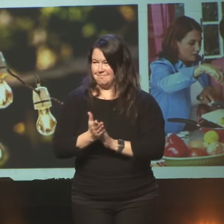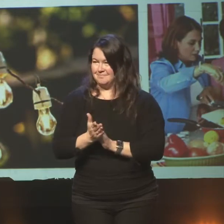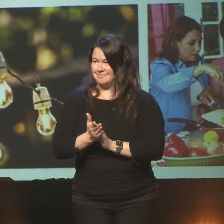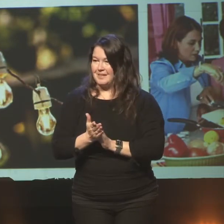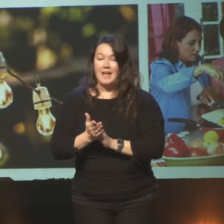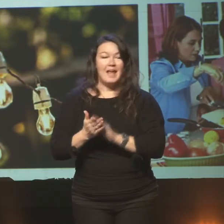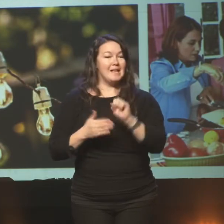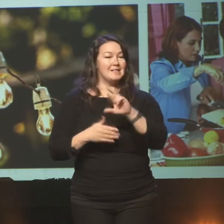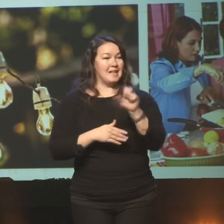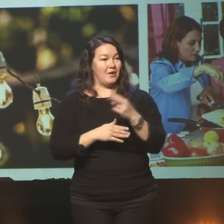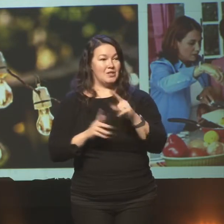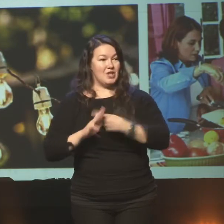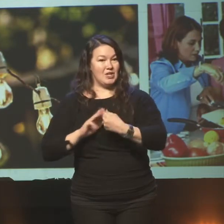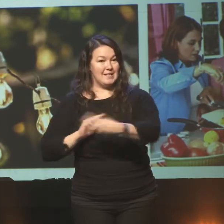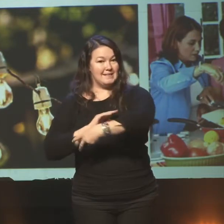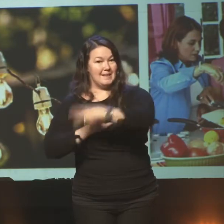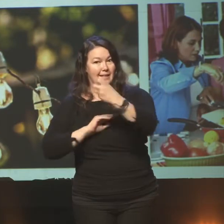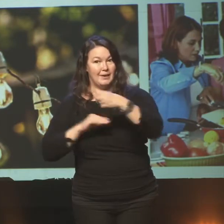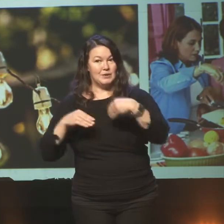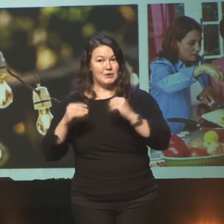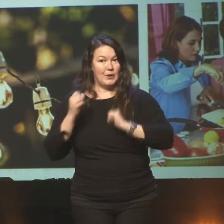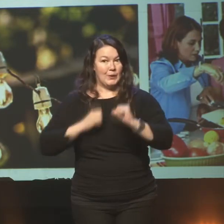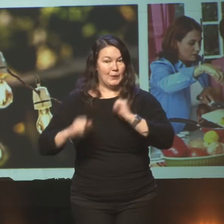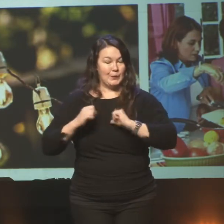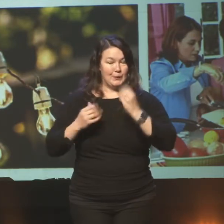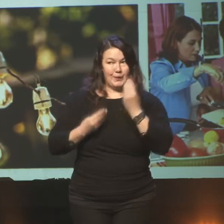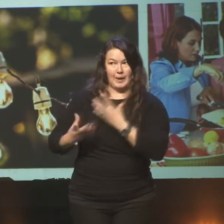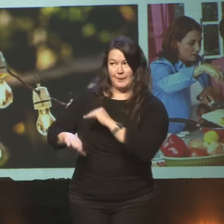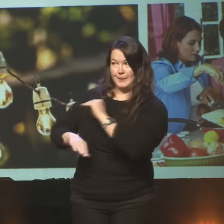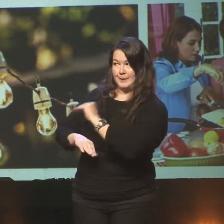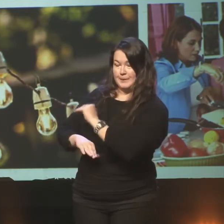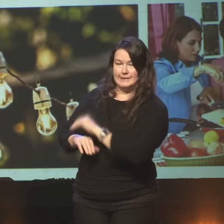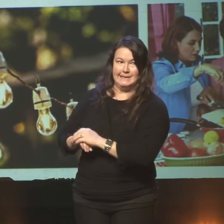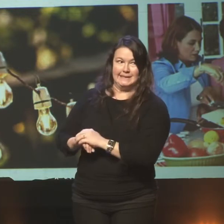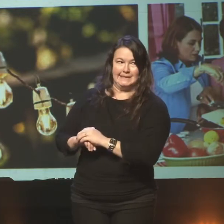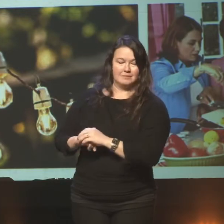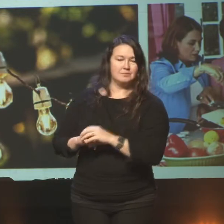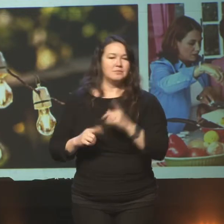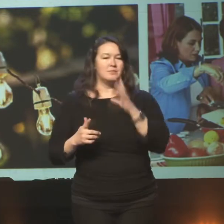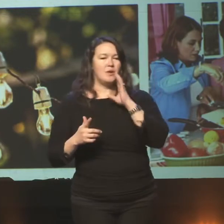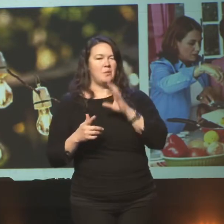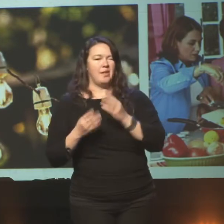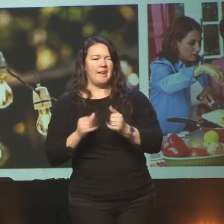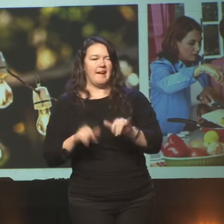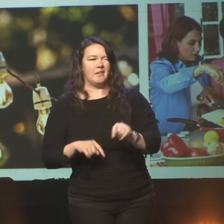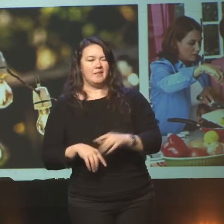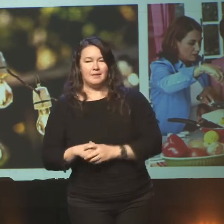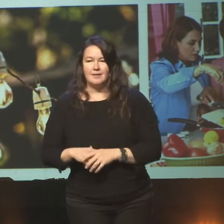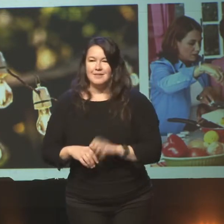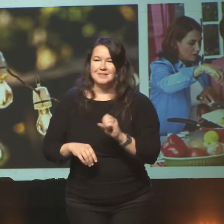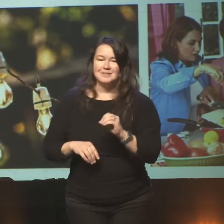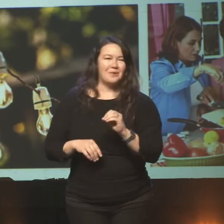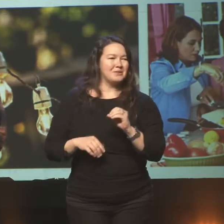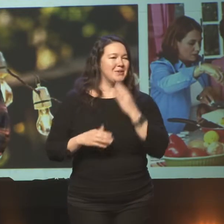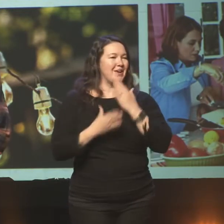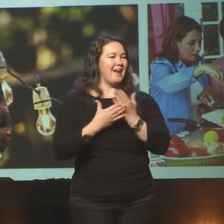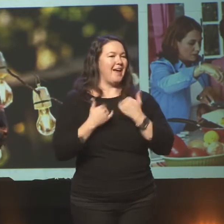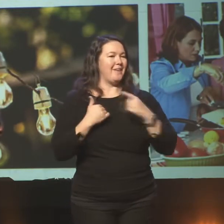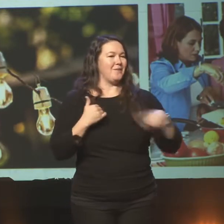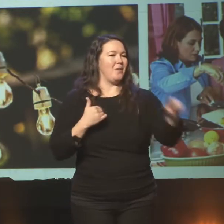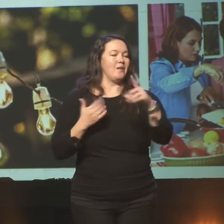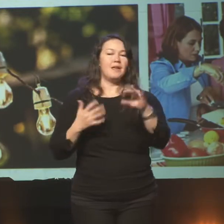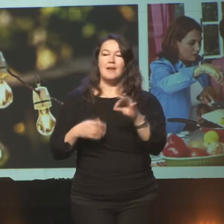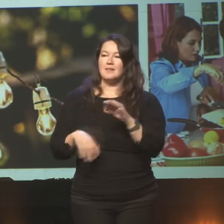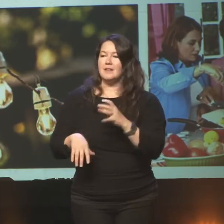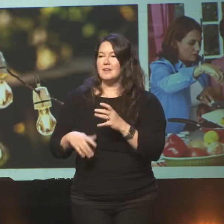And if Sarah starts to steal the show here, just let me know. And we'll take care of that. No, so it's good to have everybody. If you're a part of the